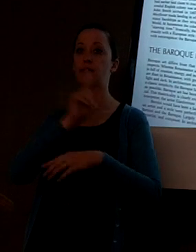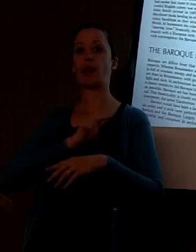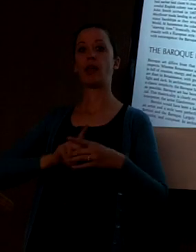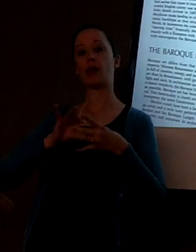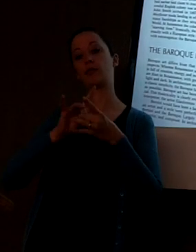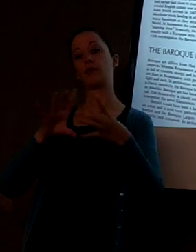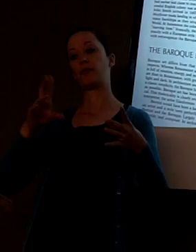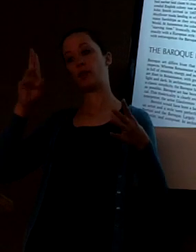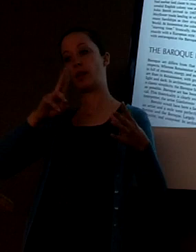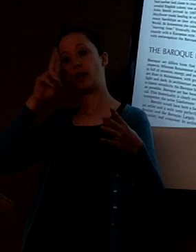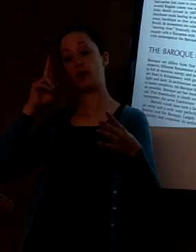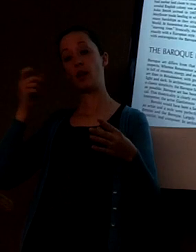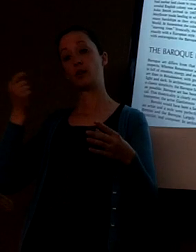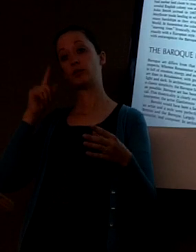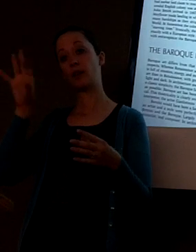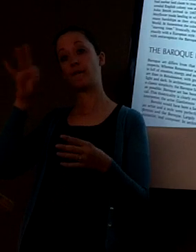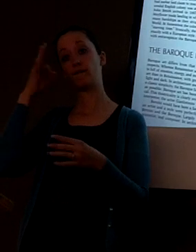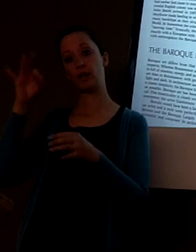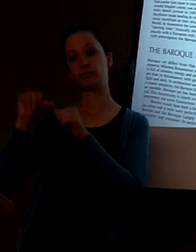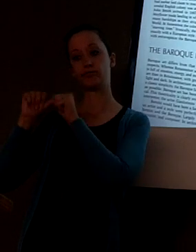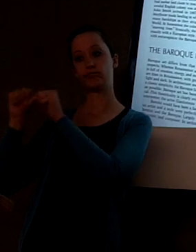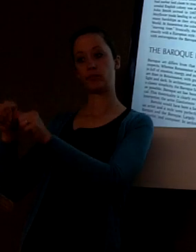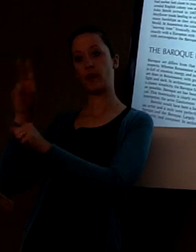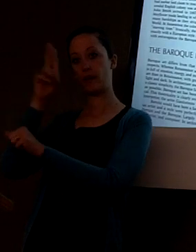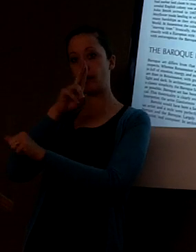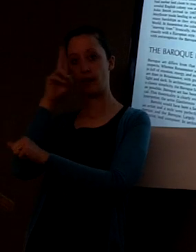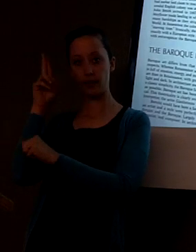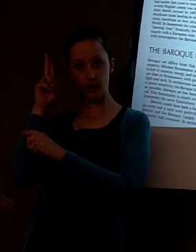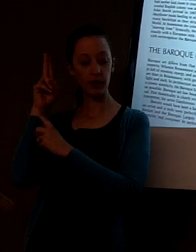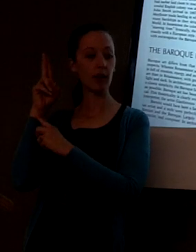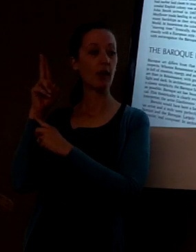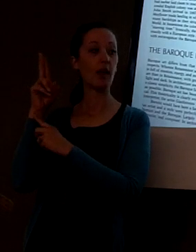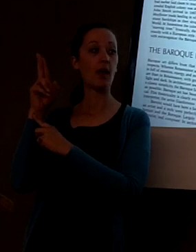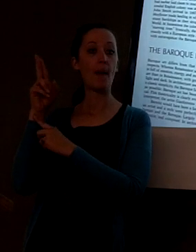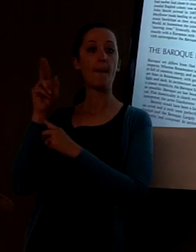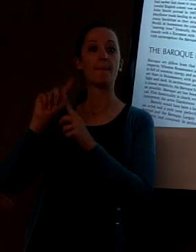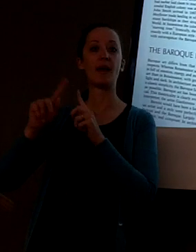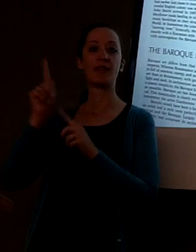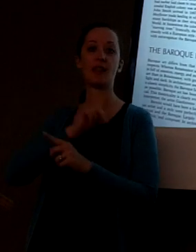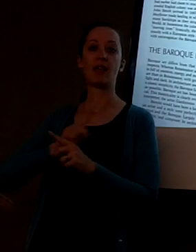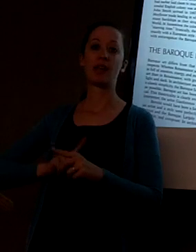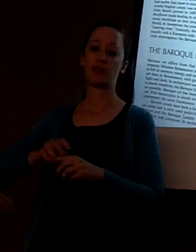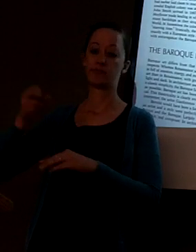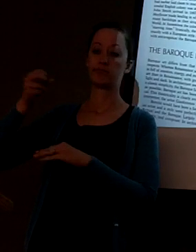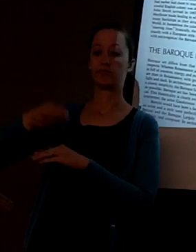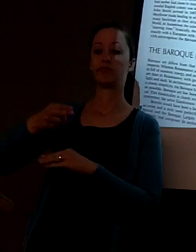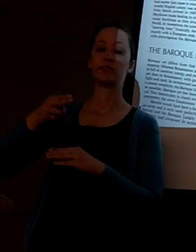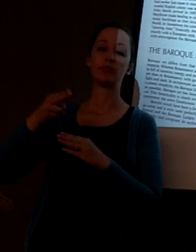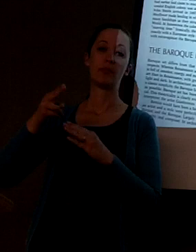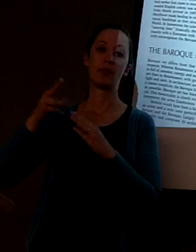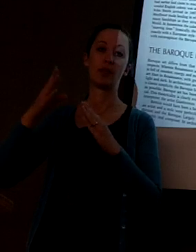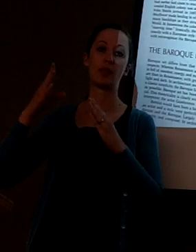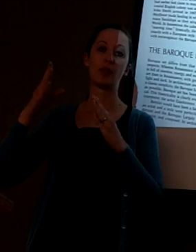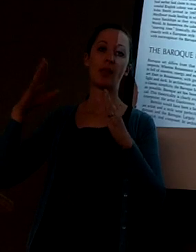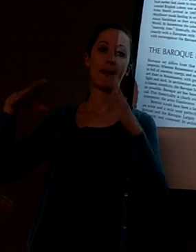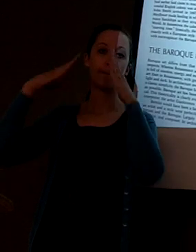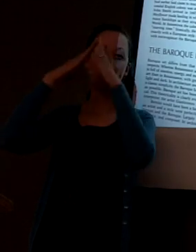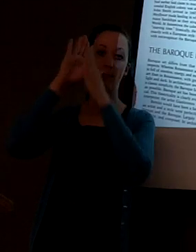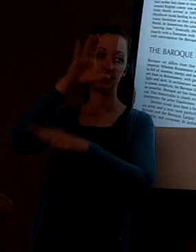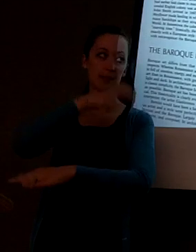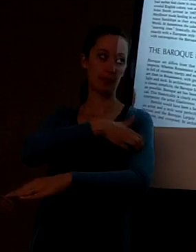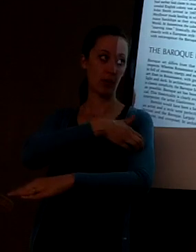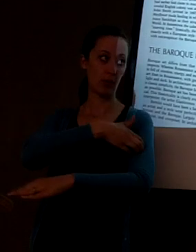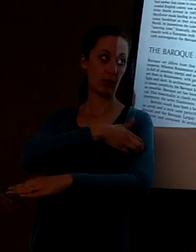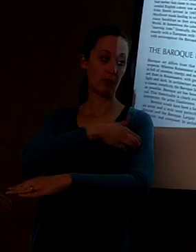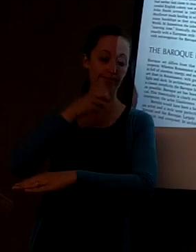French stayed Catholic, the king was able to trump the power of the Pope. But that only was